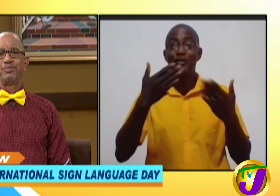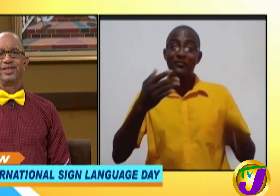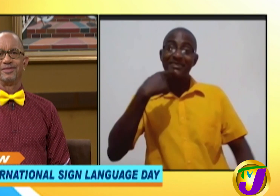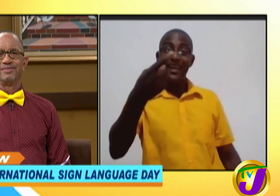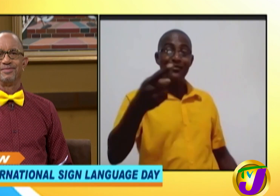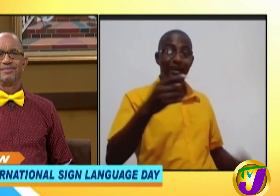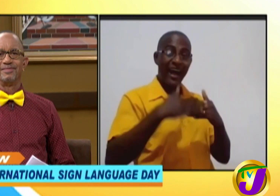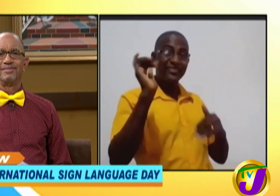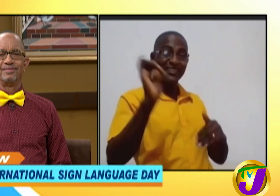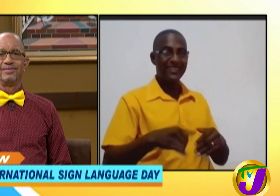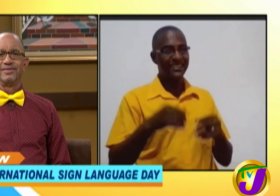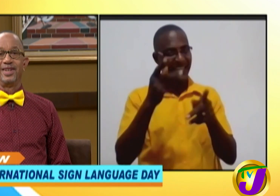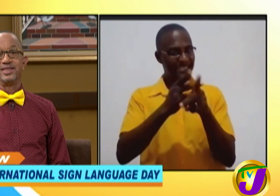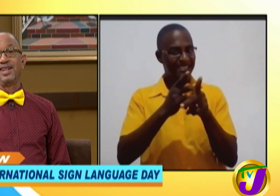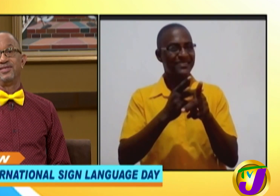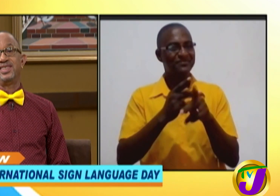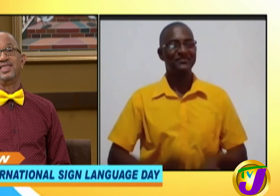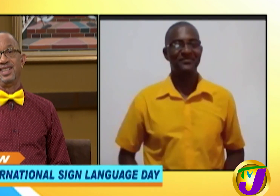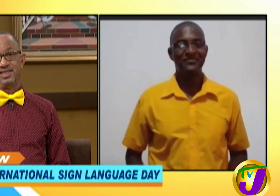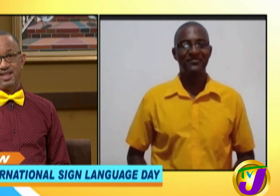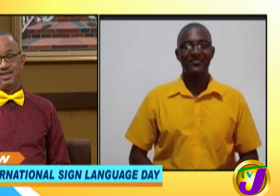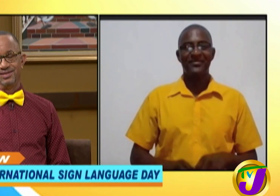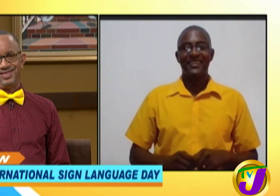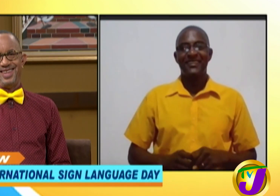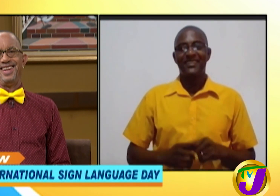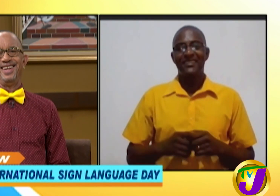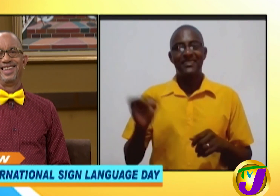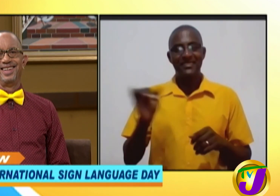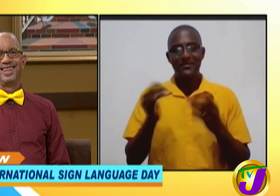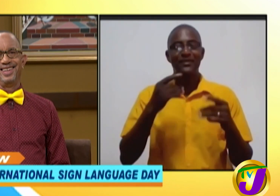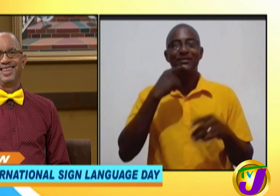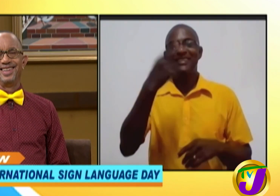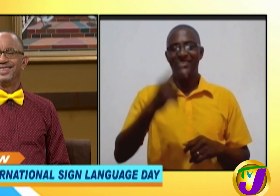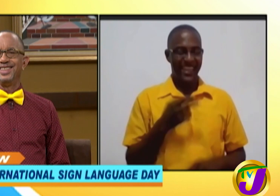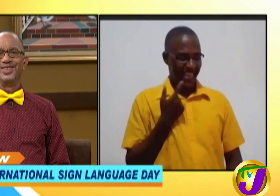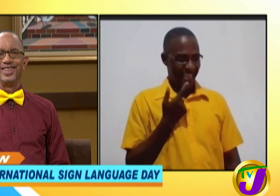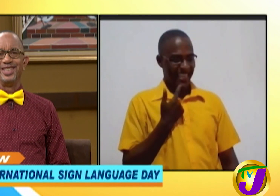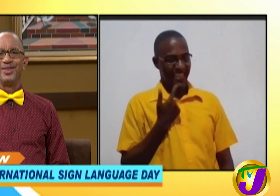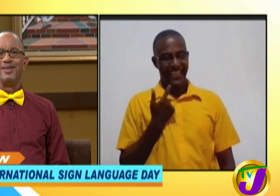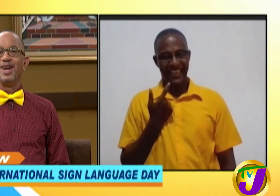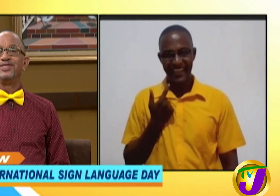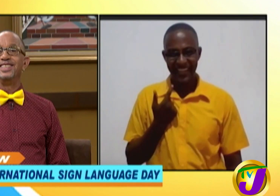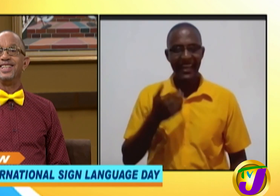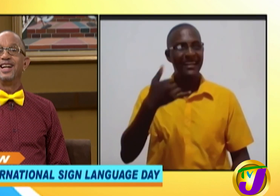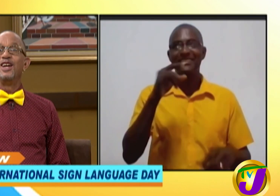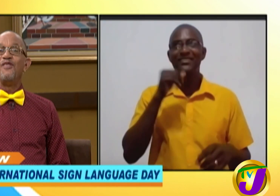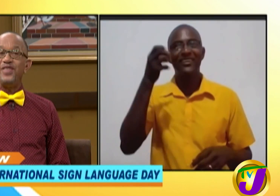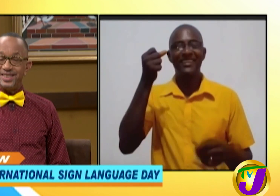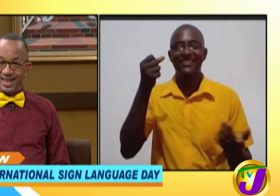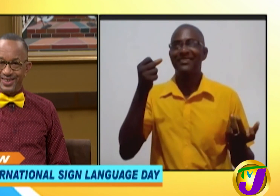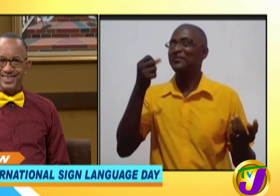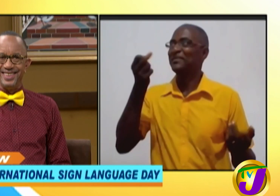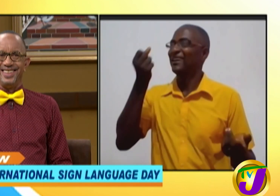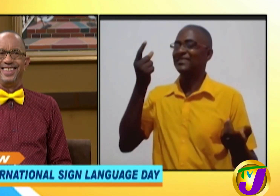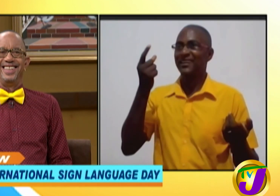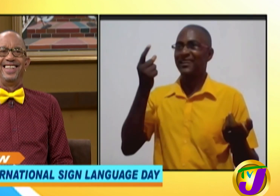with us, please. But actually, I have something to tell you. I still don't get it right. I have something to tell